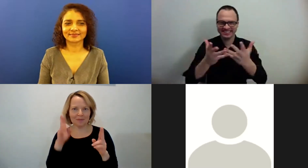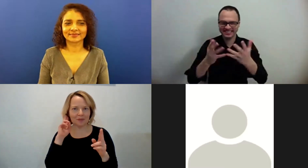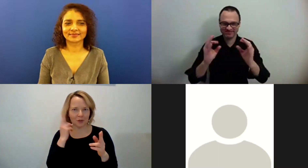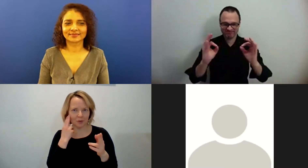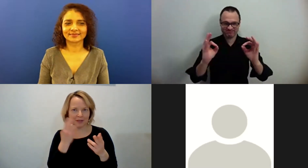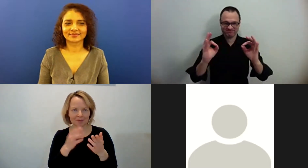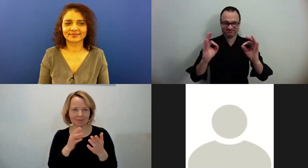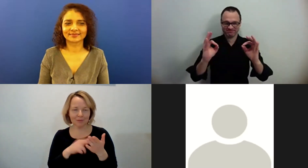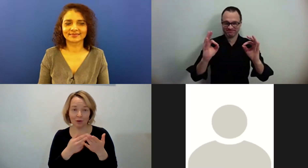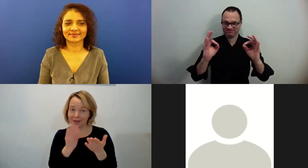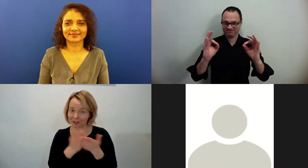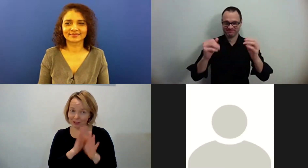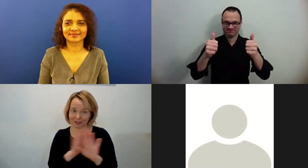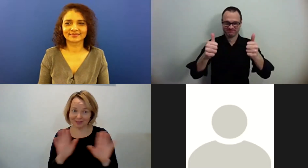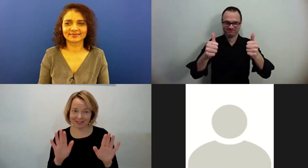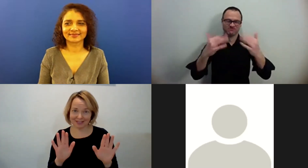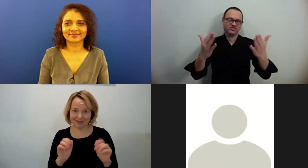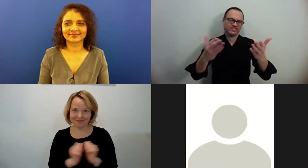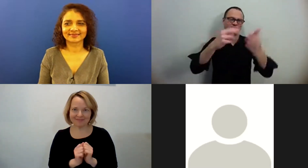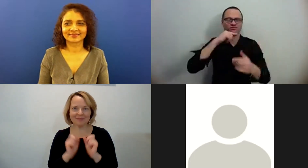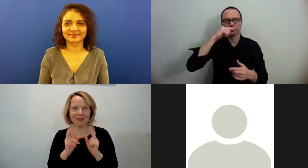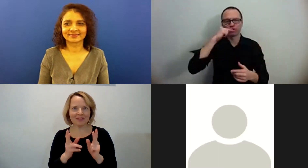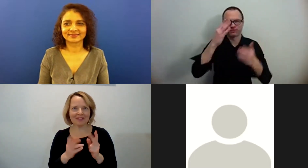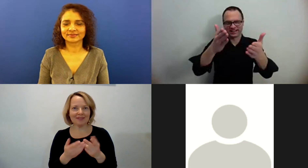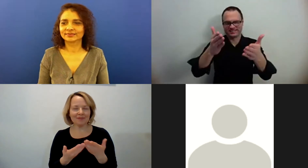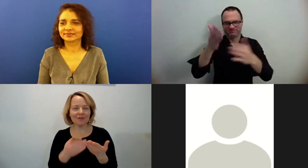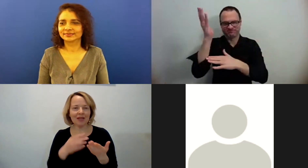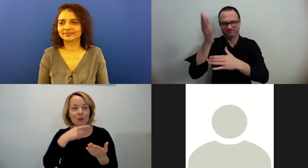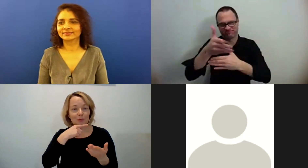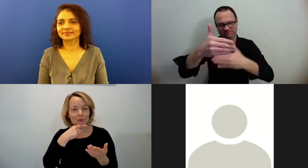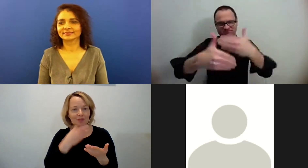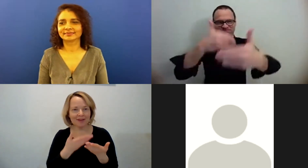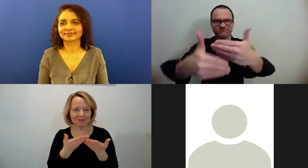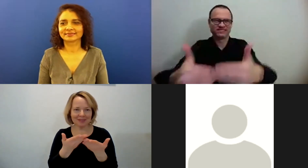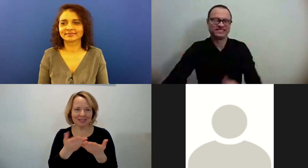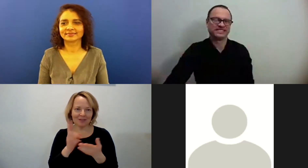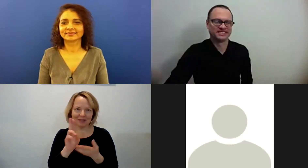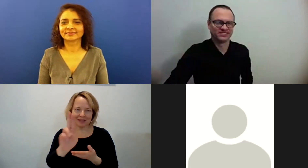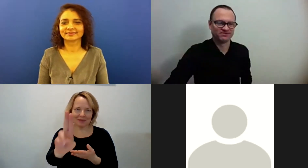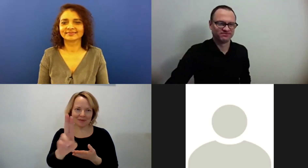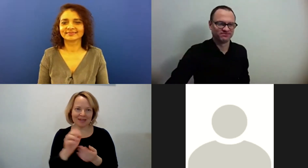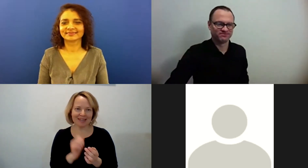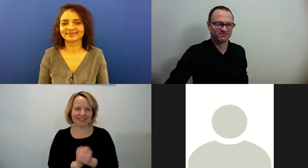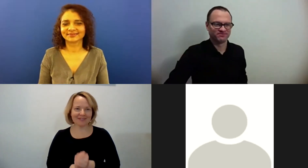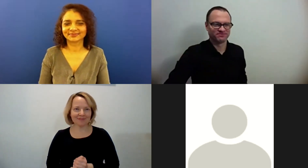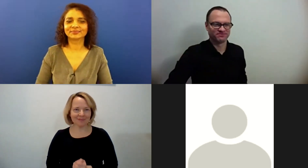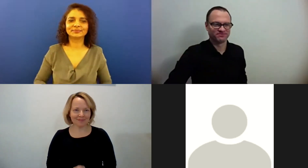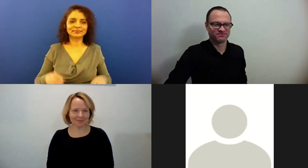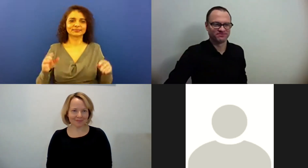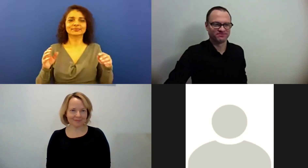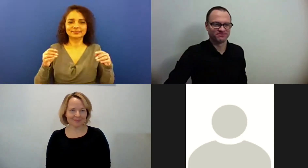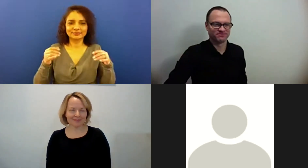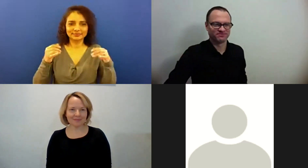Perfect. All our deaf interpreters are ready again. Perfect. Ruga, floor is back to you.